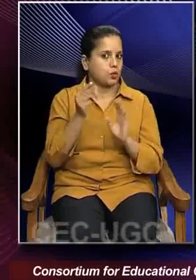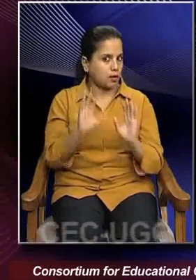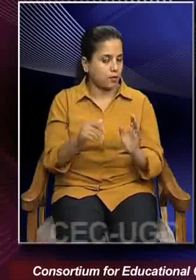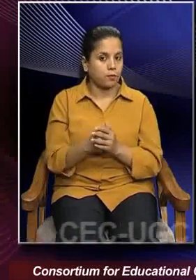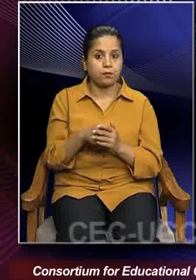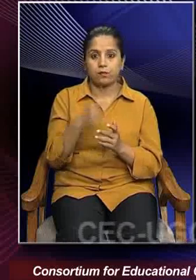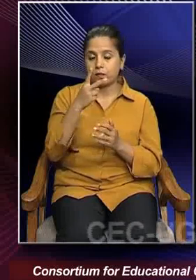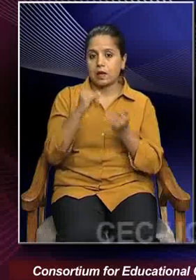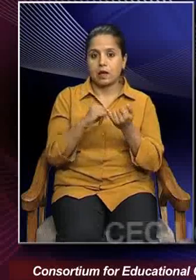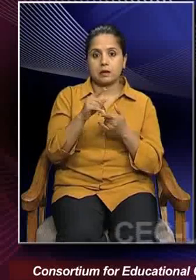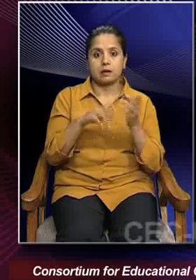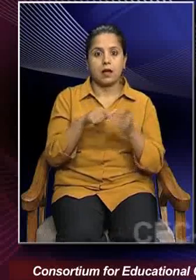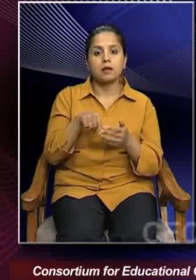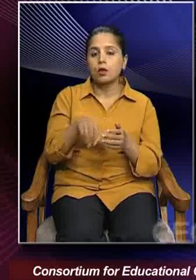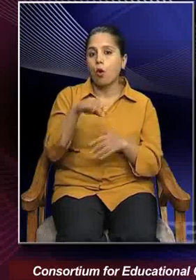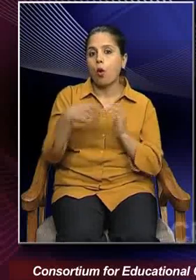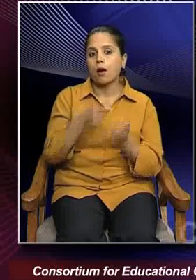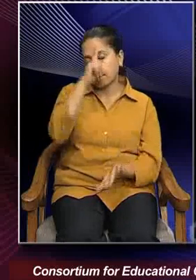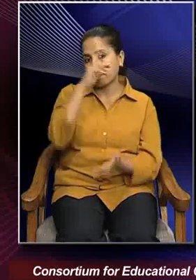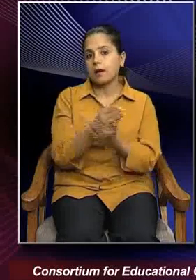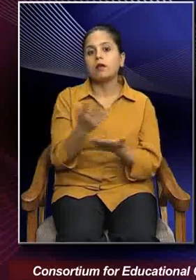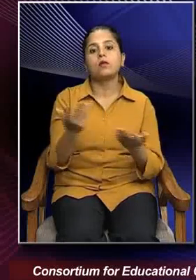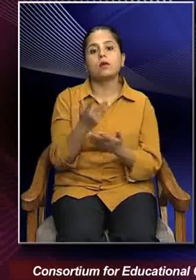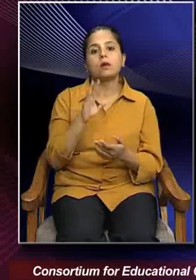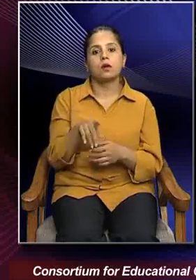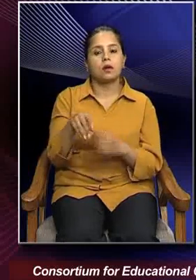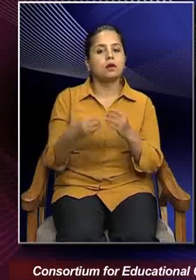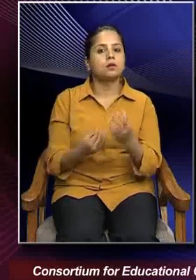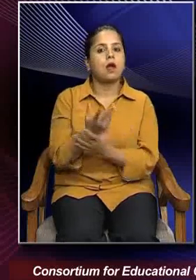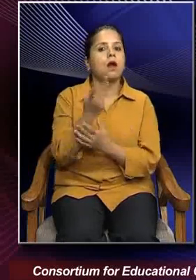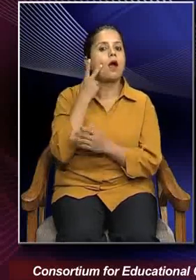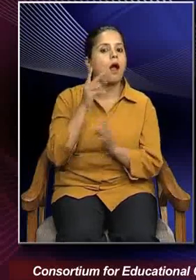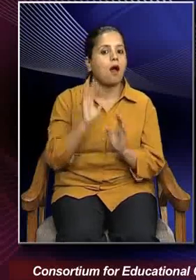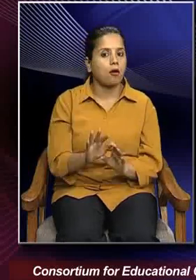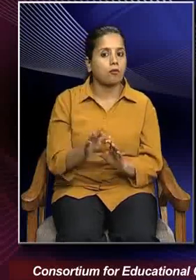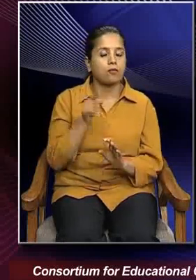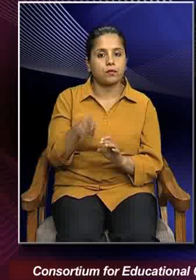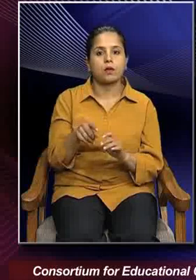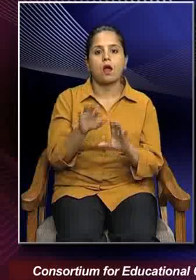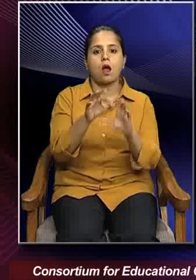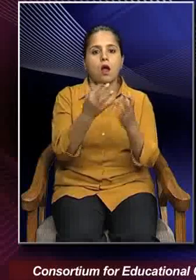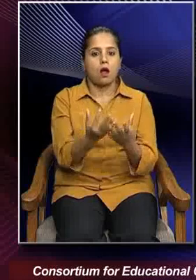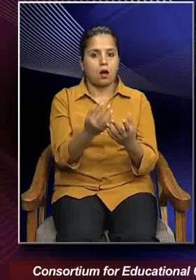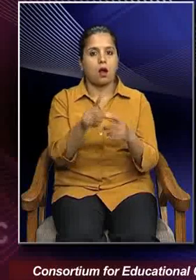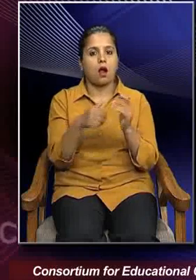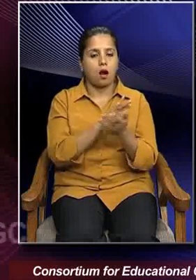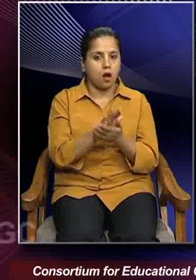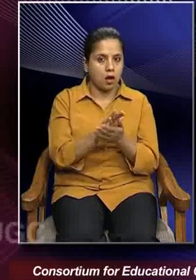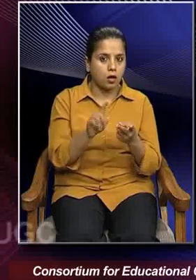organs are also believed to have originated in the earth,